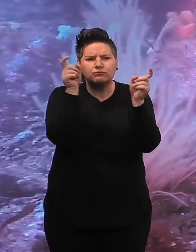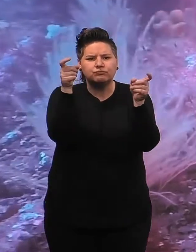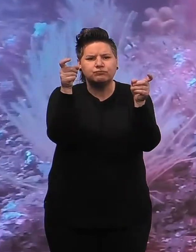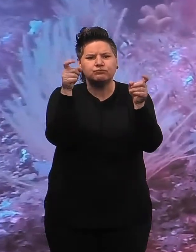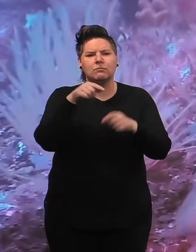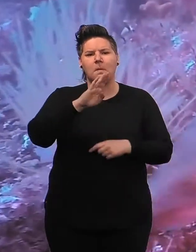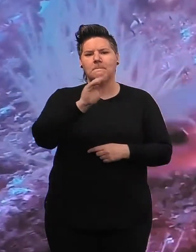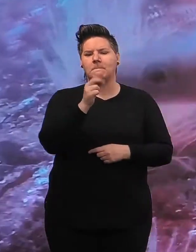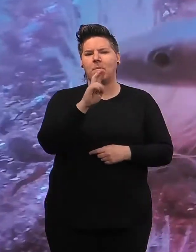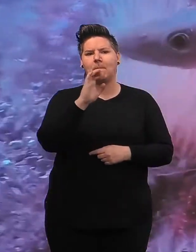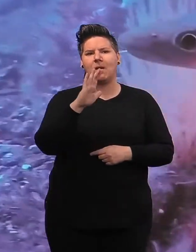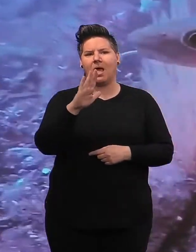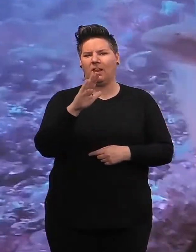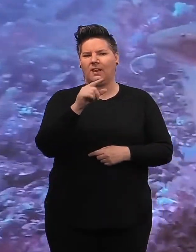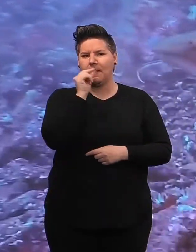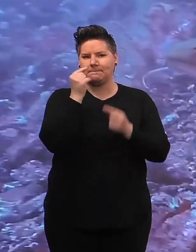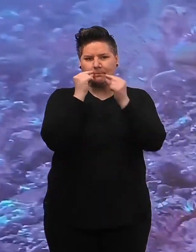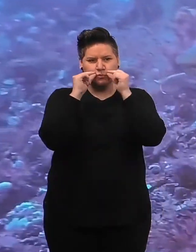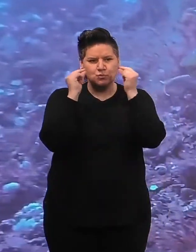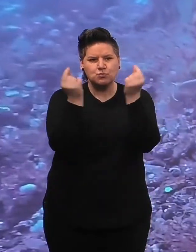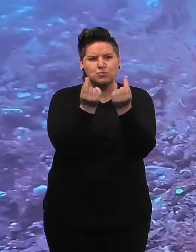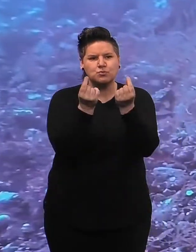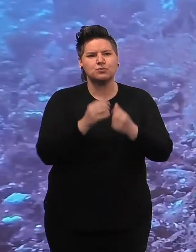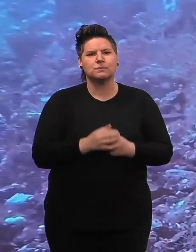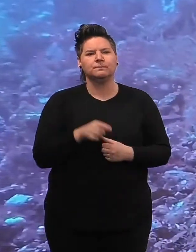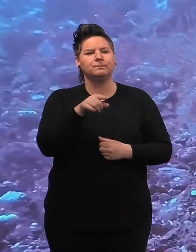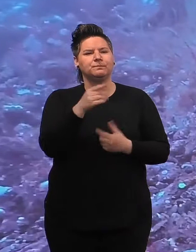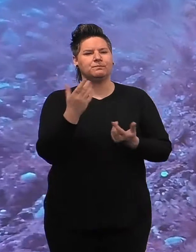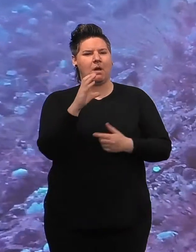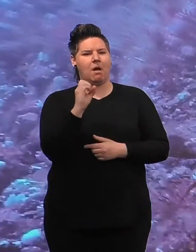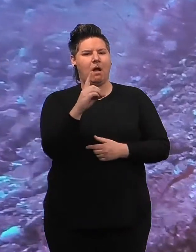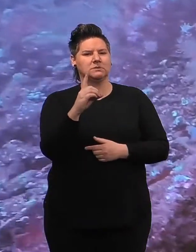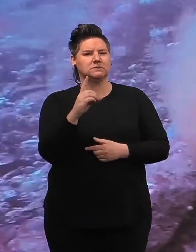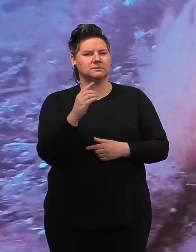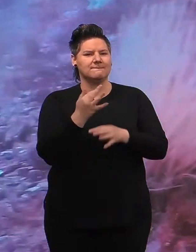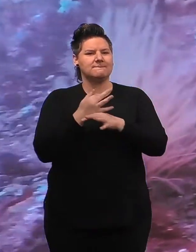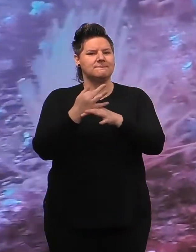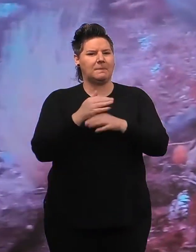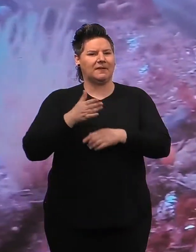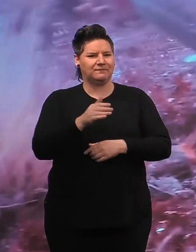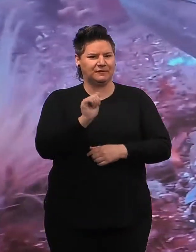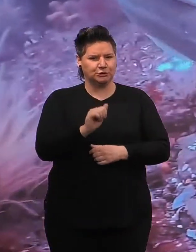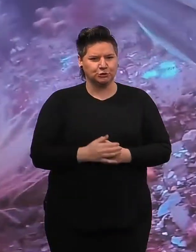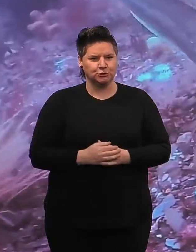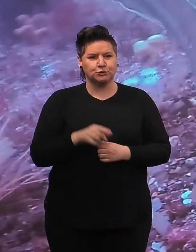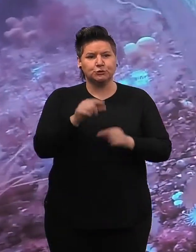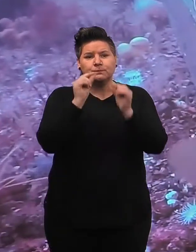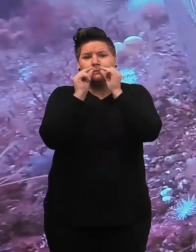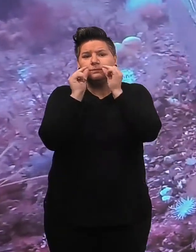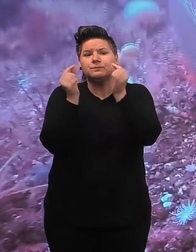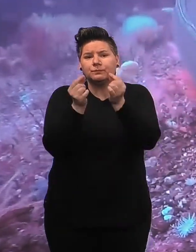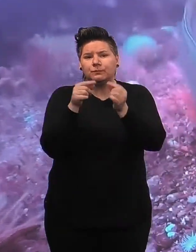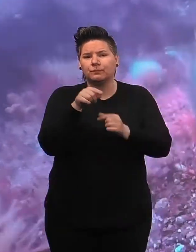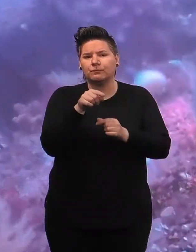which is a barbel. And these cod family fish, a lot of them have these barbels, and they help them tell whether what they're about to